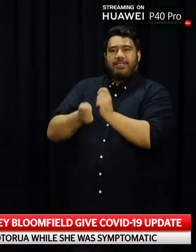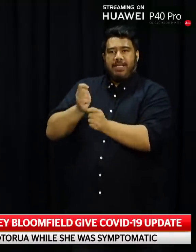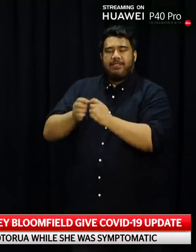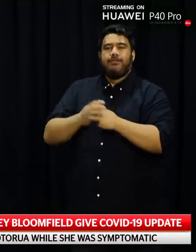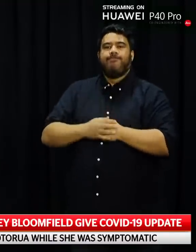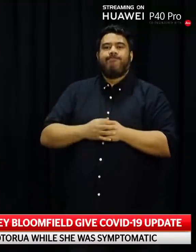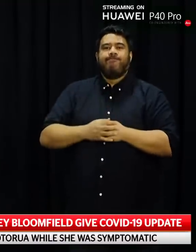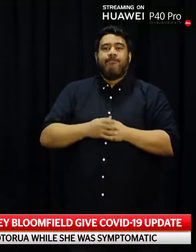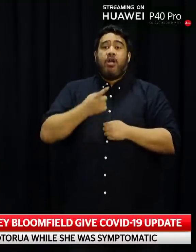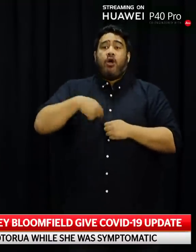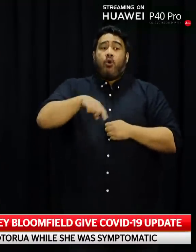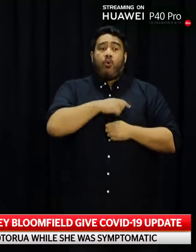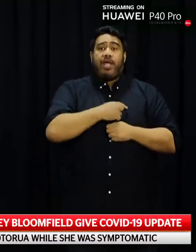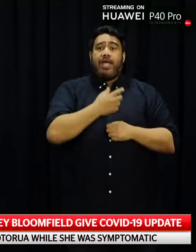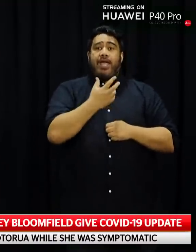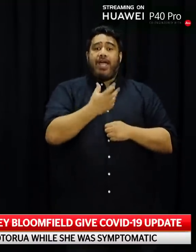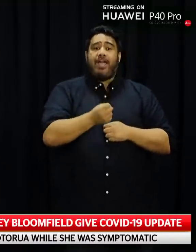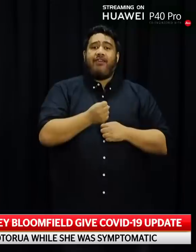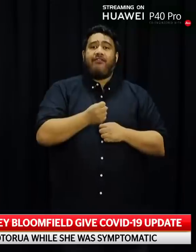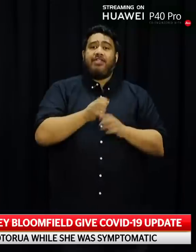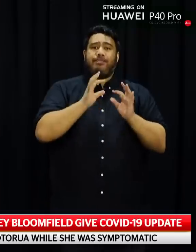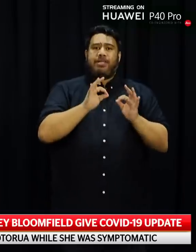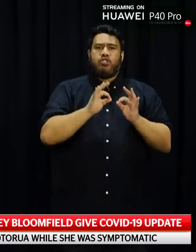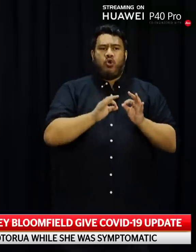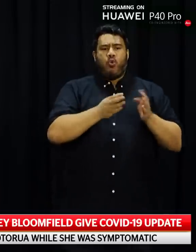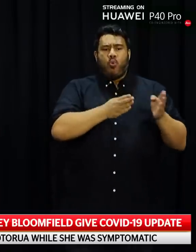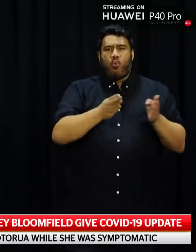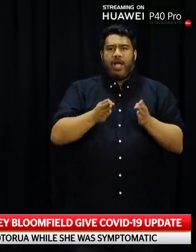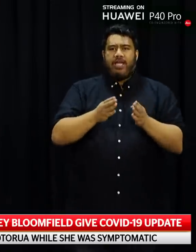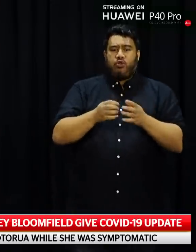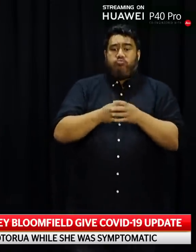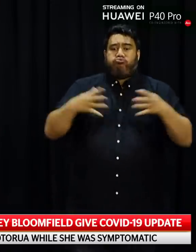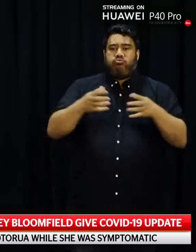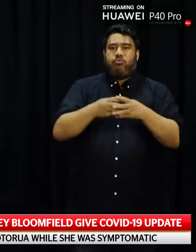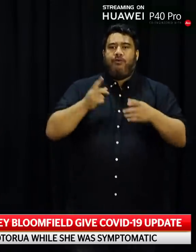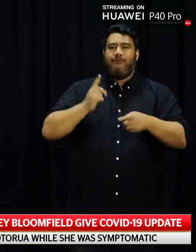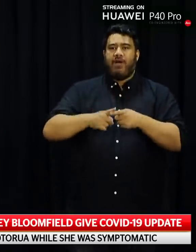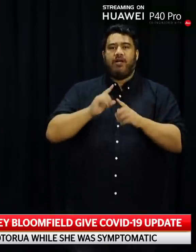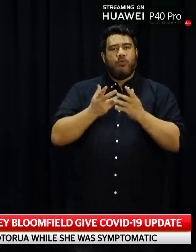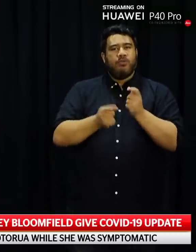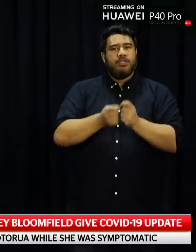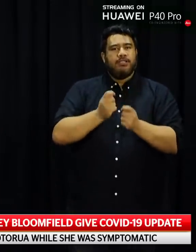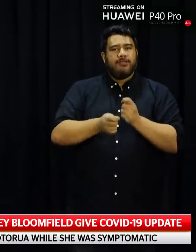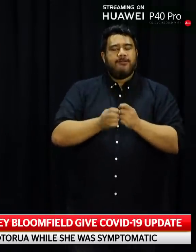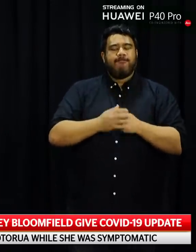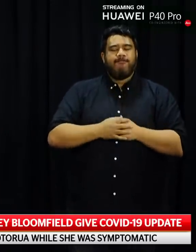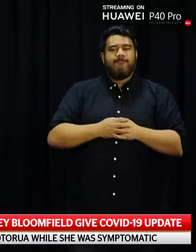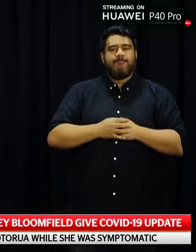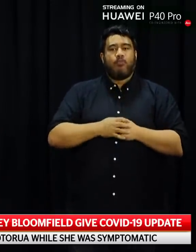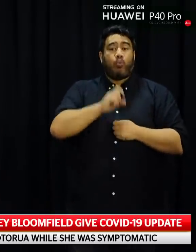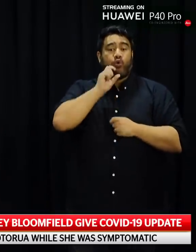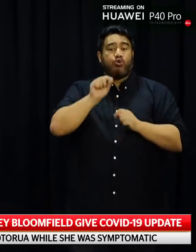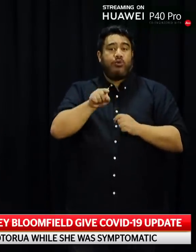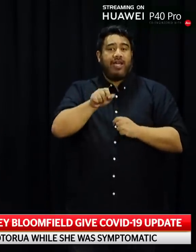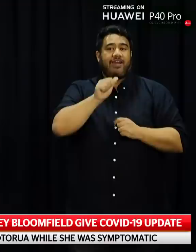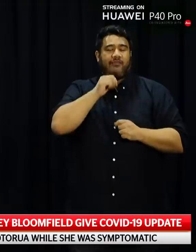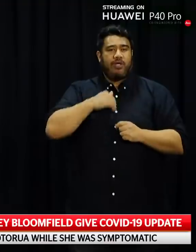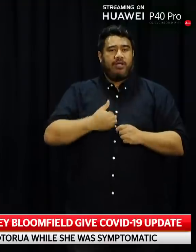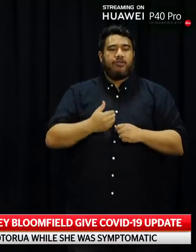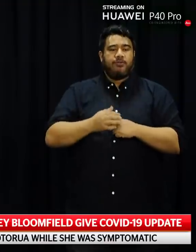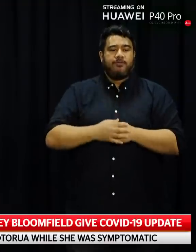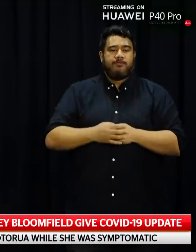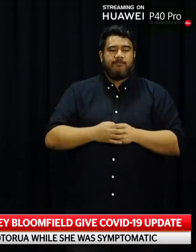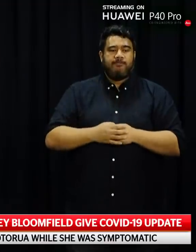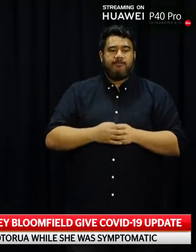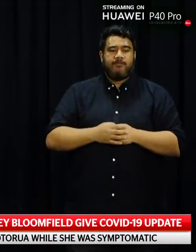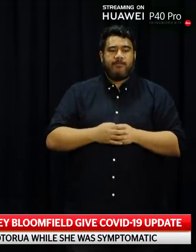in pooling of testing, which means we can scale up, and that is what we are working to do. I want to come back to the issue